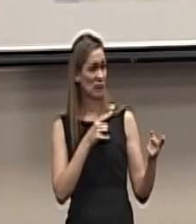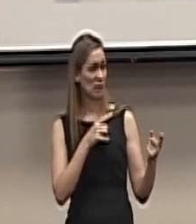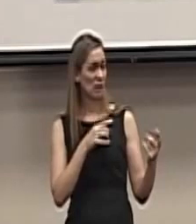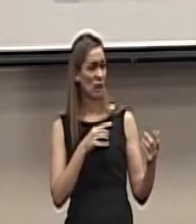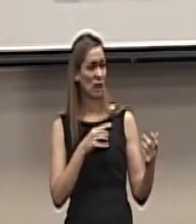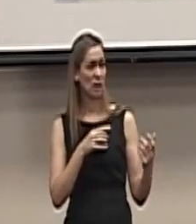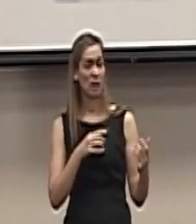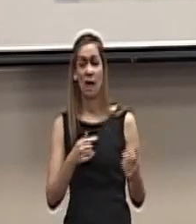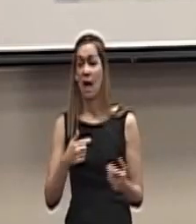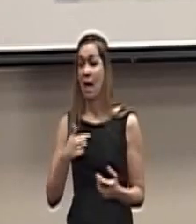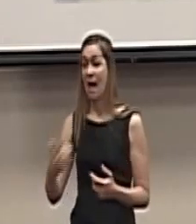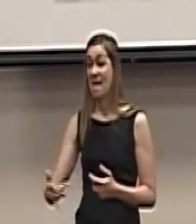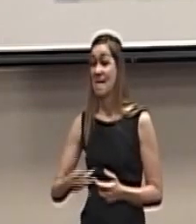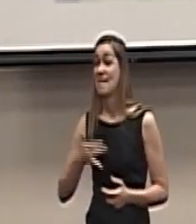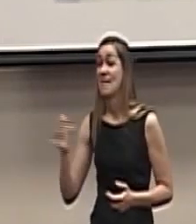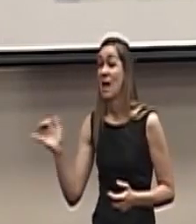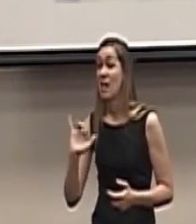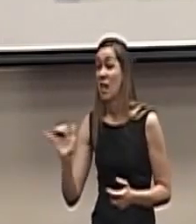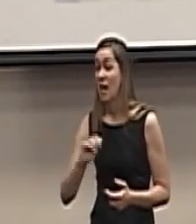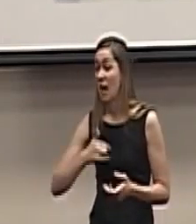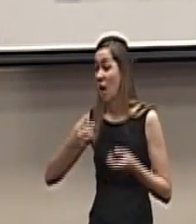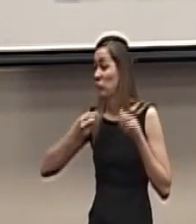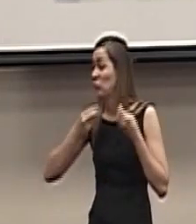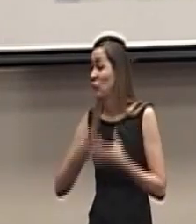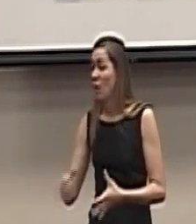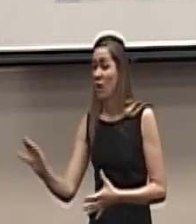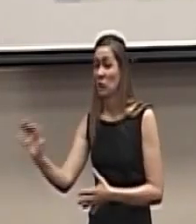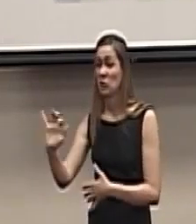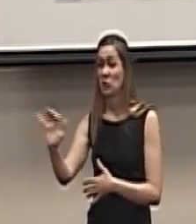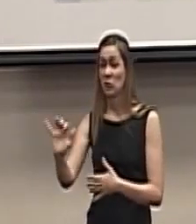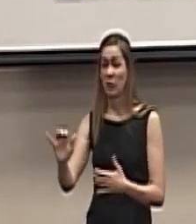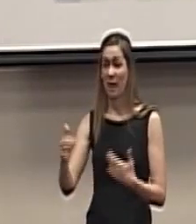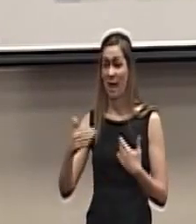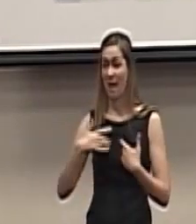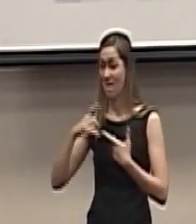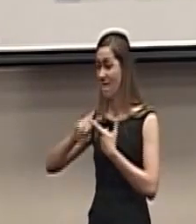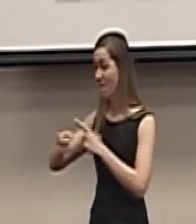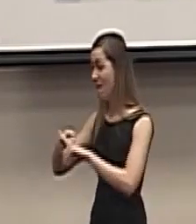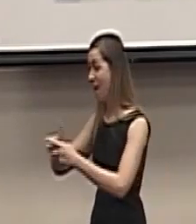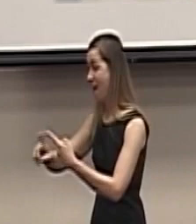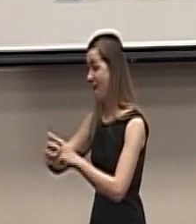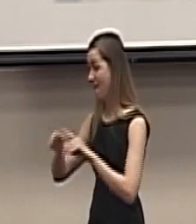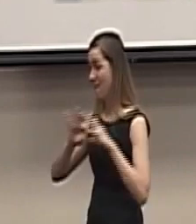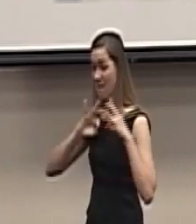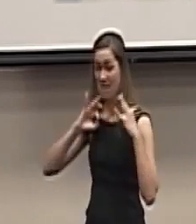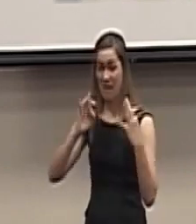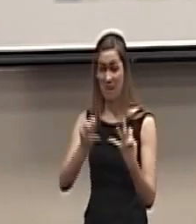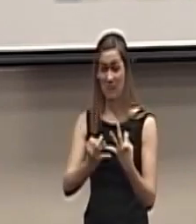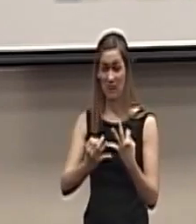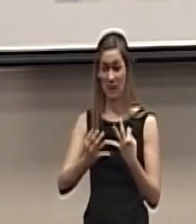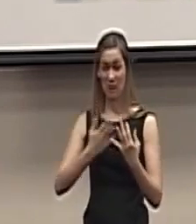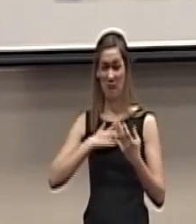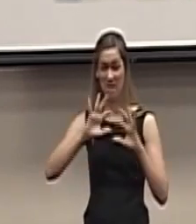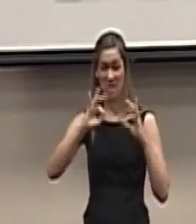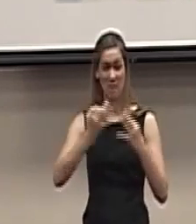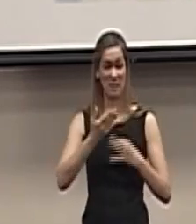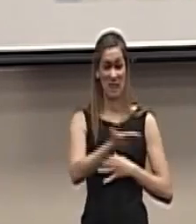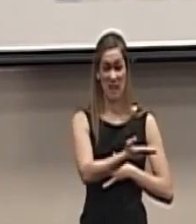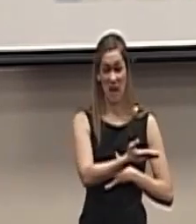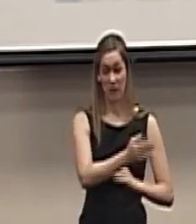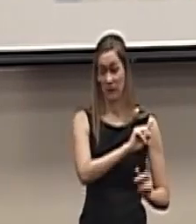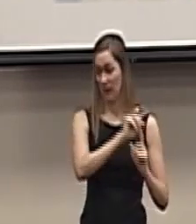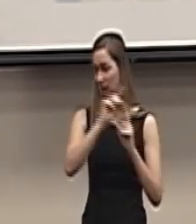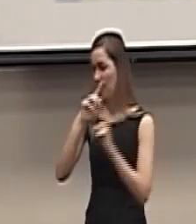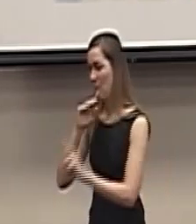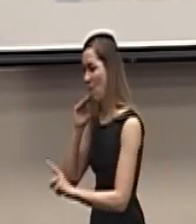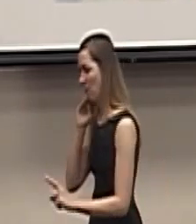I kind of felt like I was lost as well. Kind of had friends and family that had become my family while there, and came home, and it was just